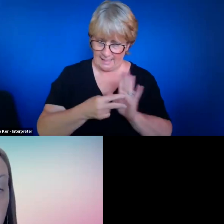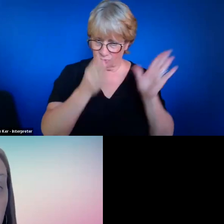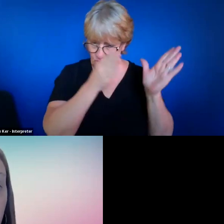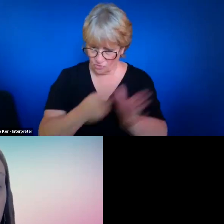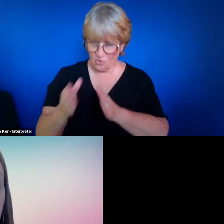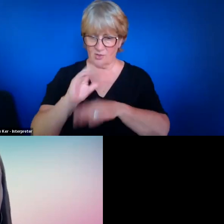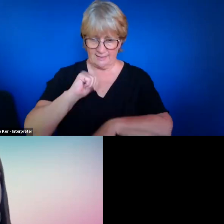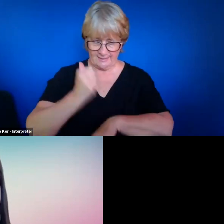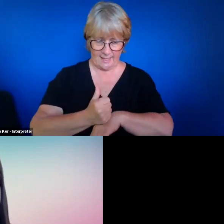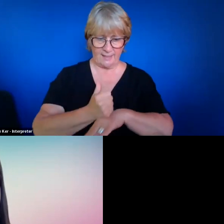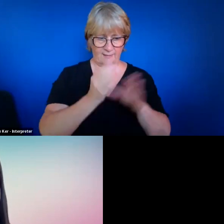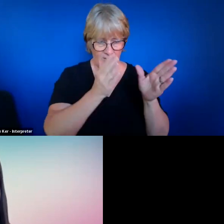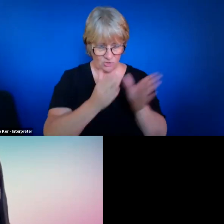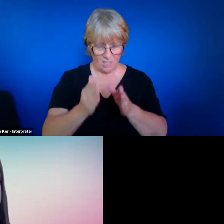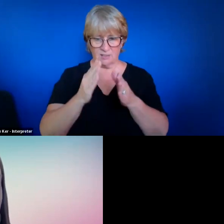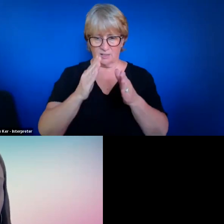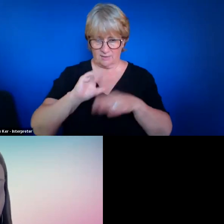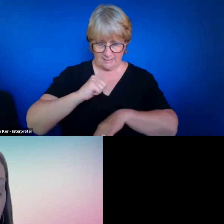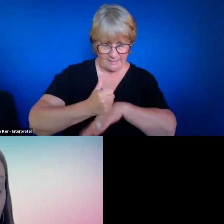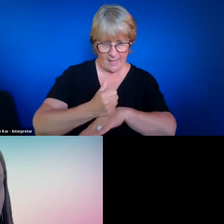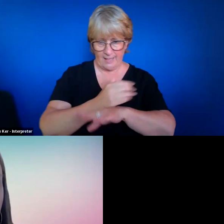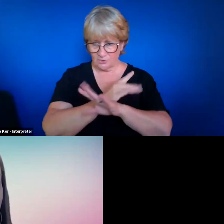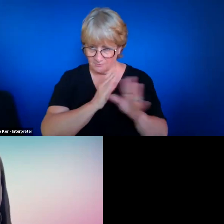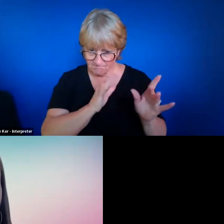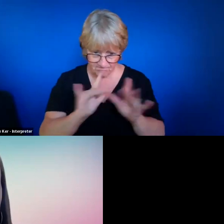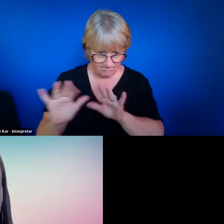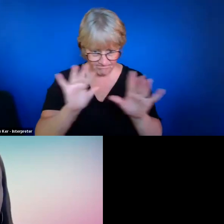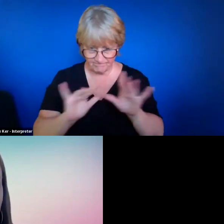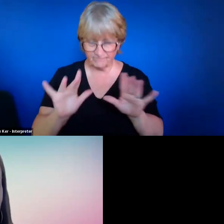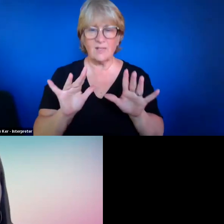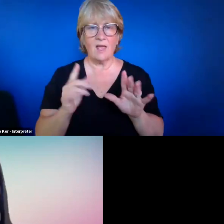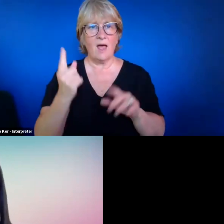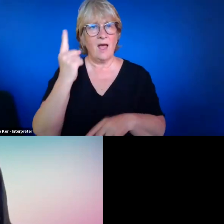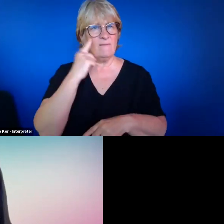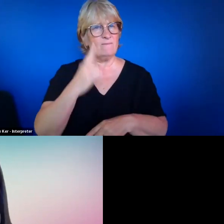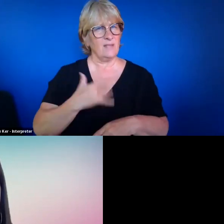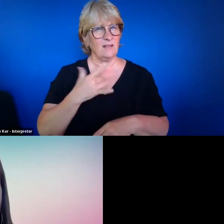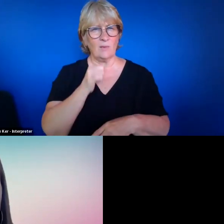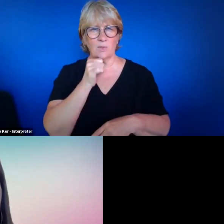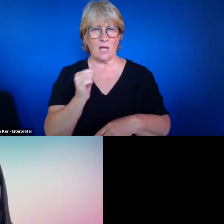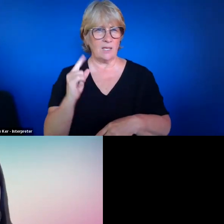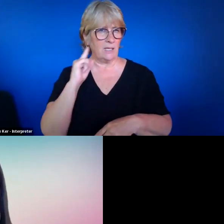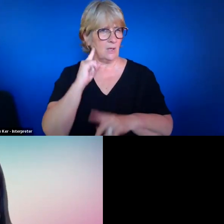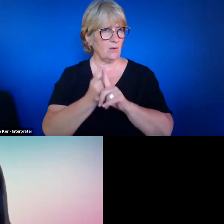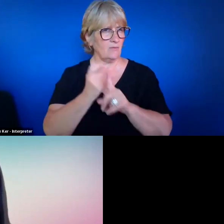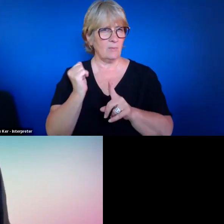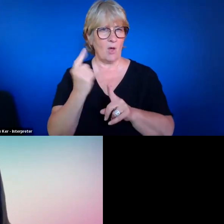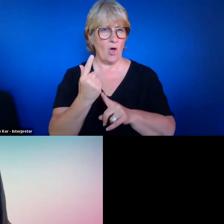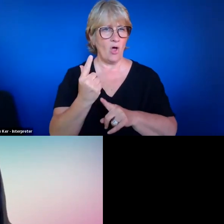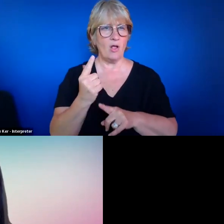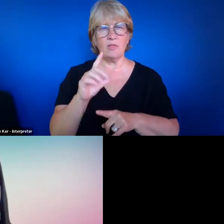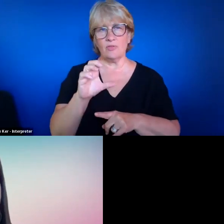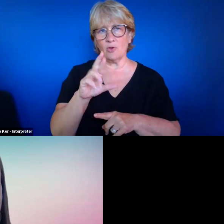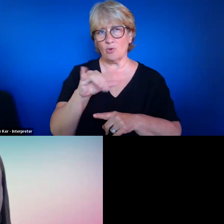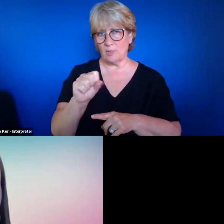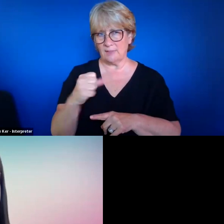we're setting the agendas and setting the stage and doing it. I do feel like we're not hearing from all the CRIS members. And